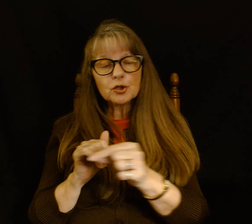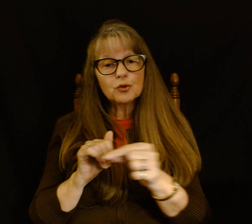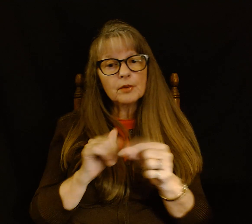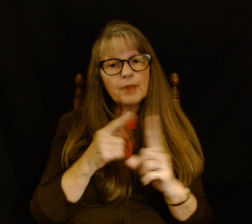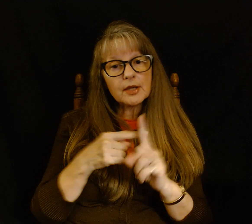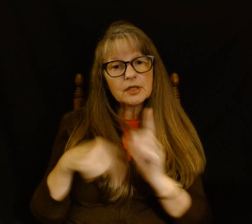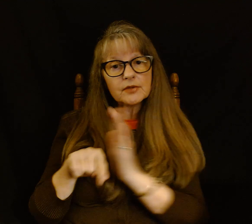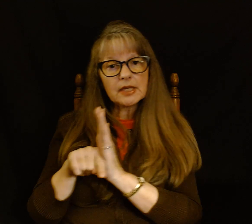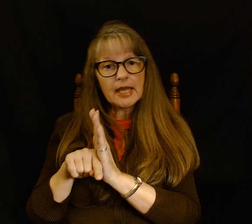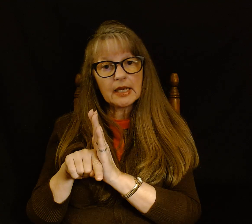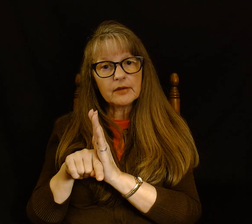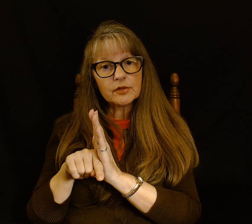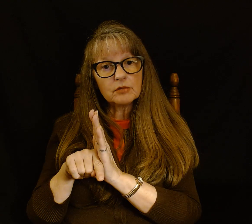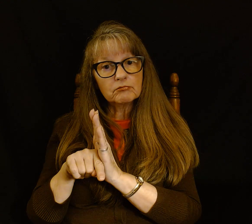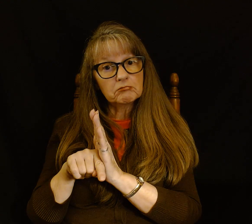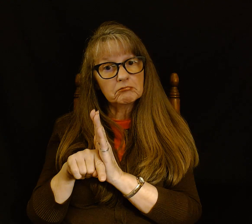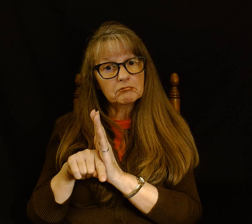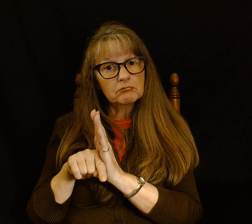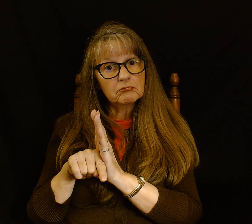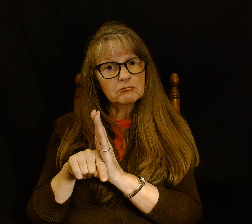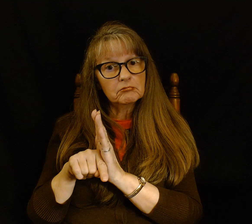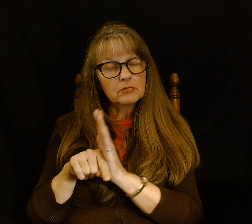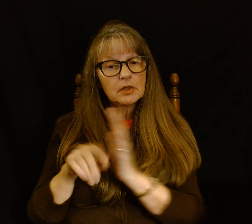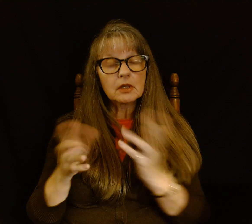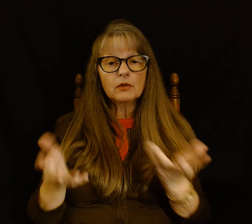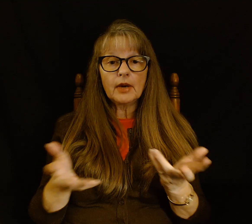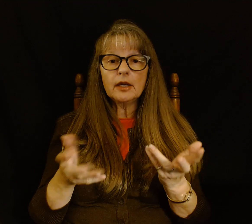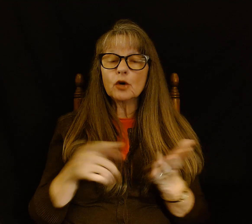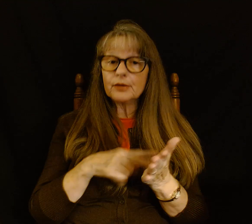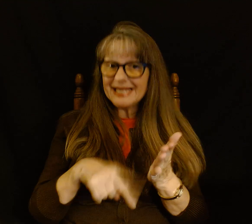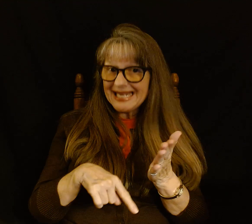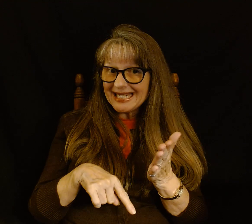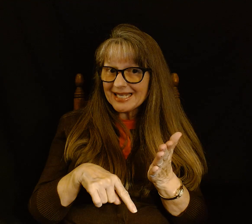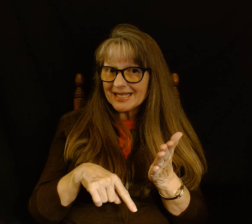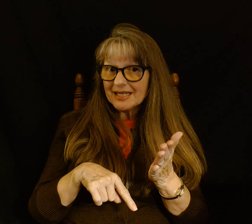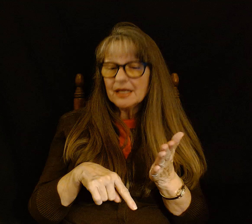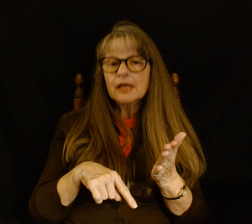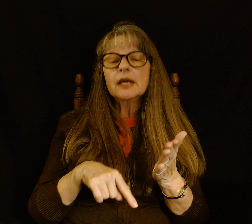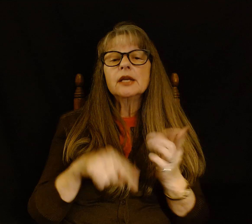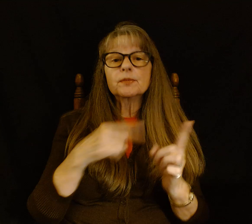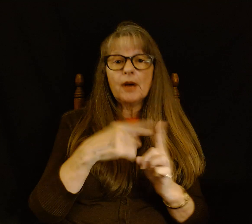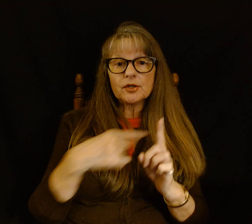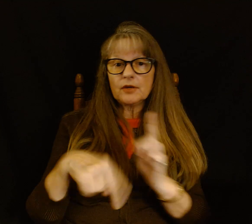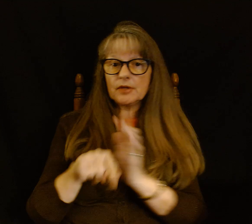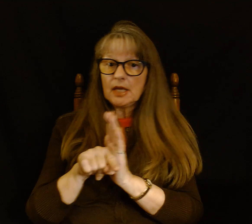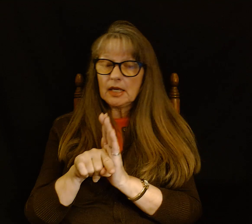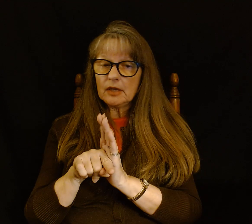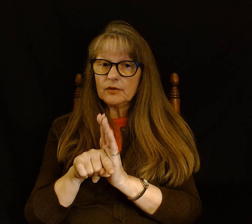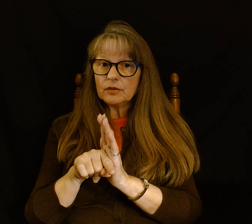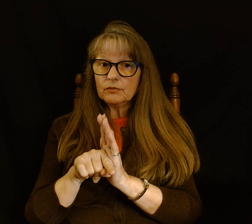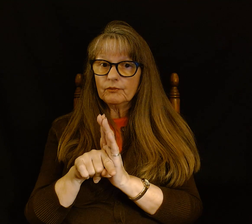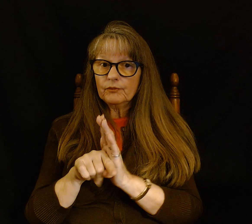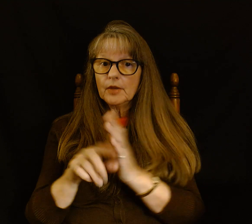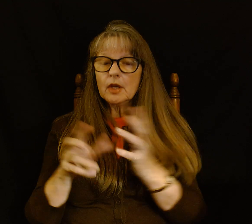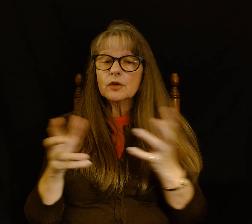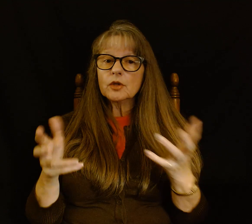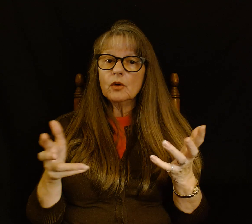doing positives and negatives, right? A critique is positives and negatives. So like